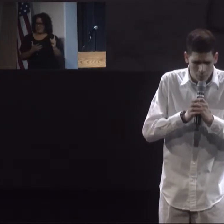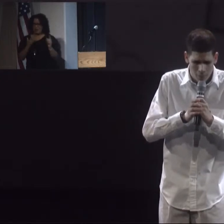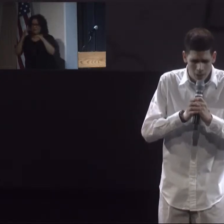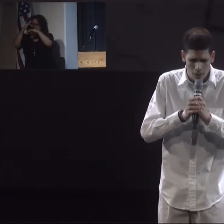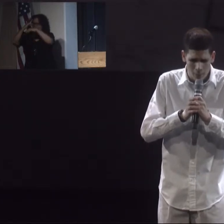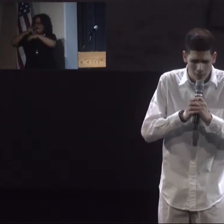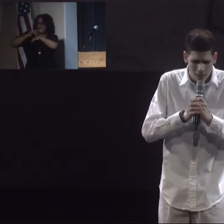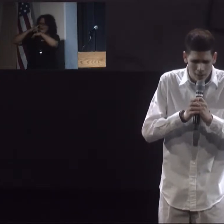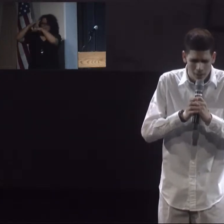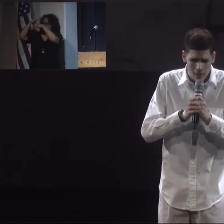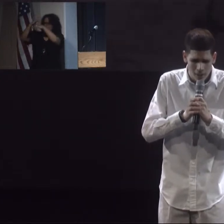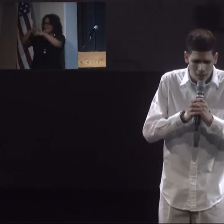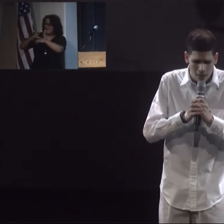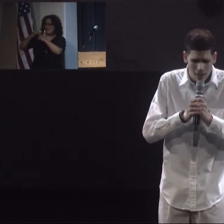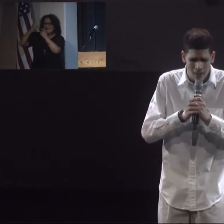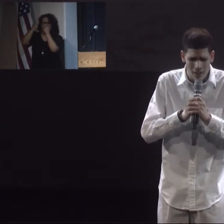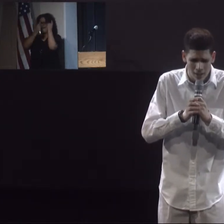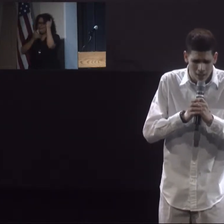you're on my